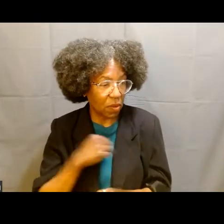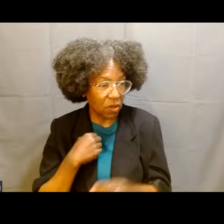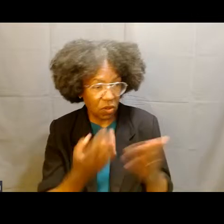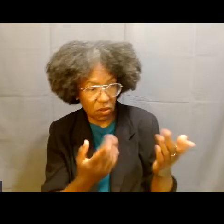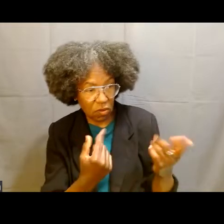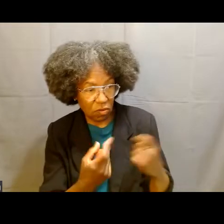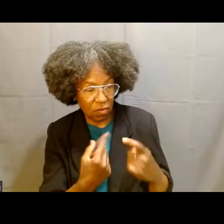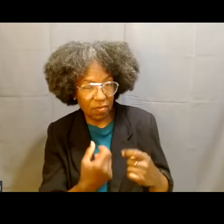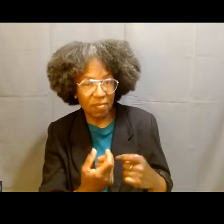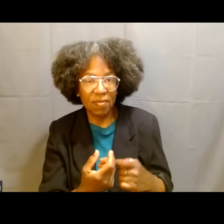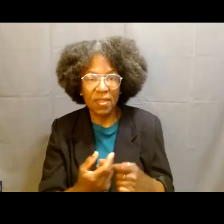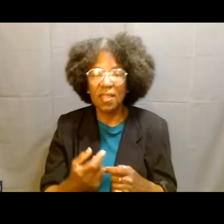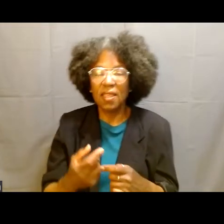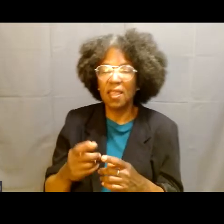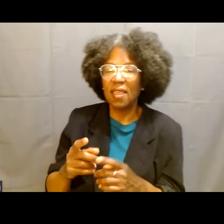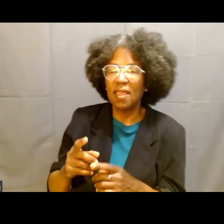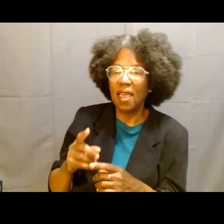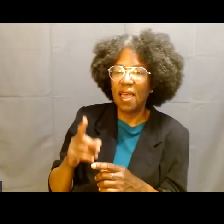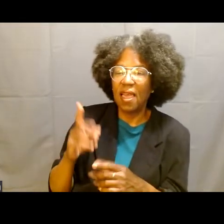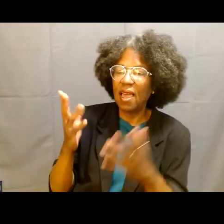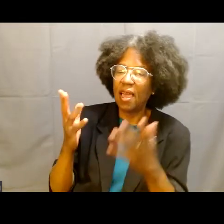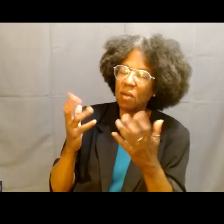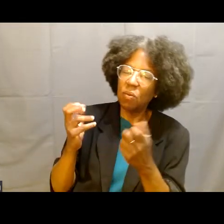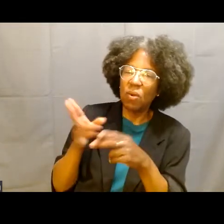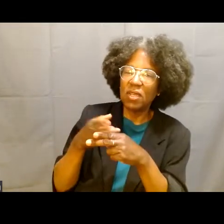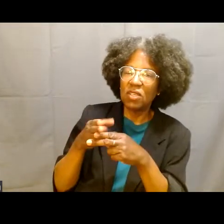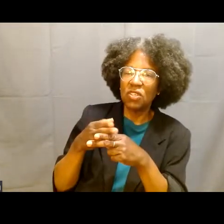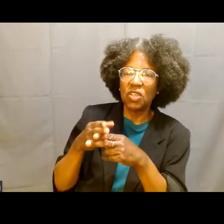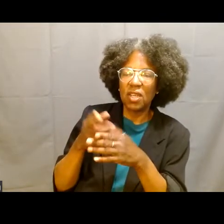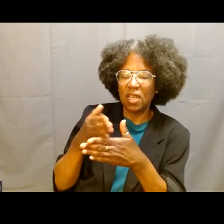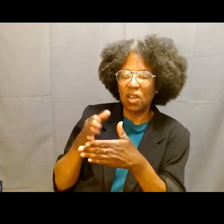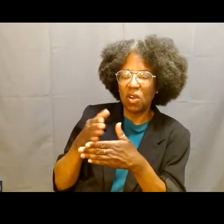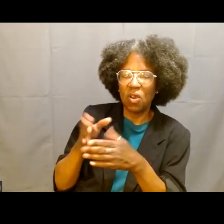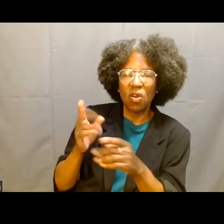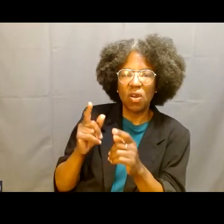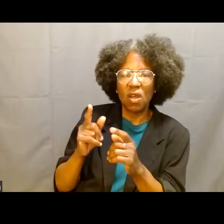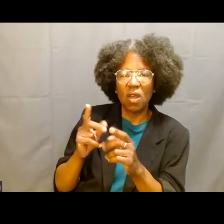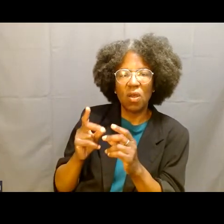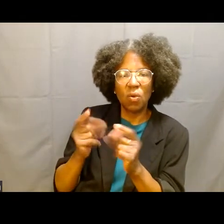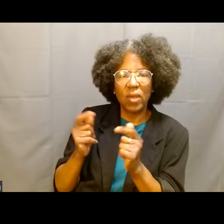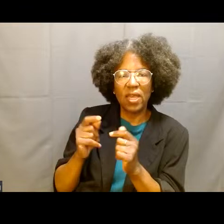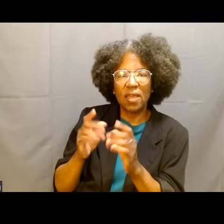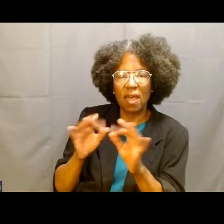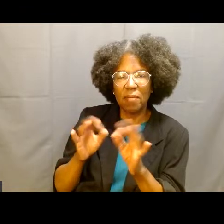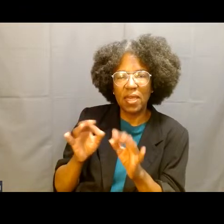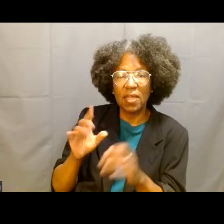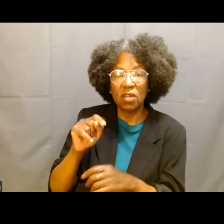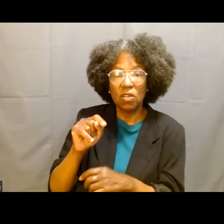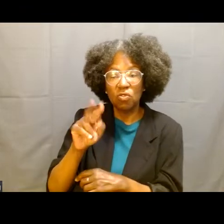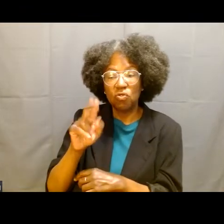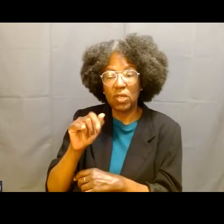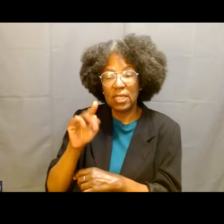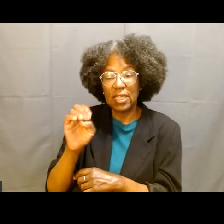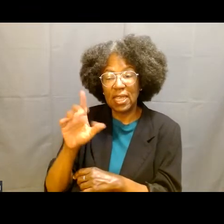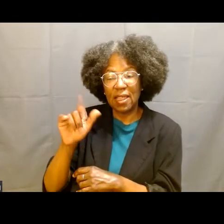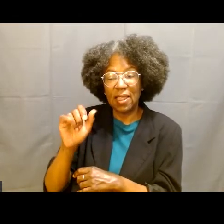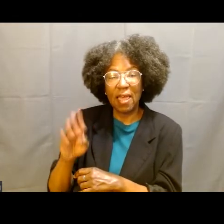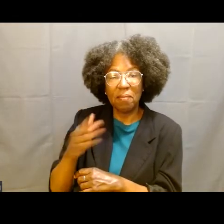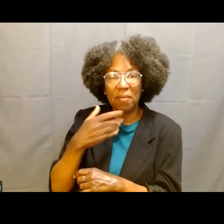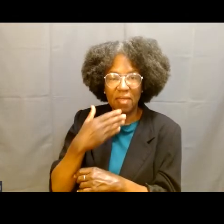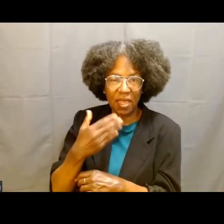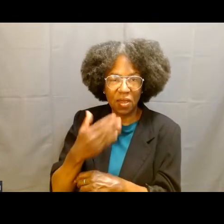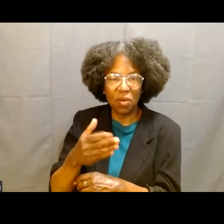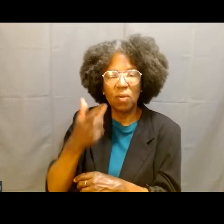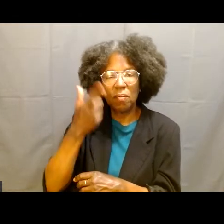I just wanted to share a quick comment to, again, like Trustee Land, thank you, because at my experience, I go to Aragon and